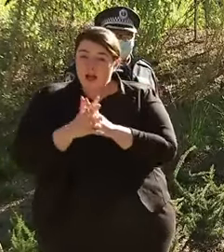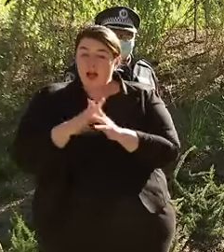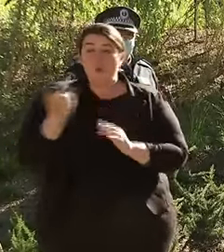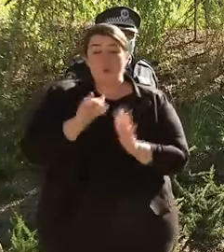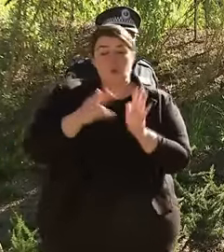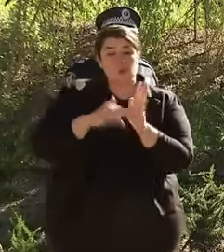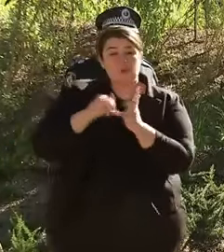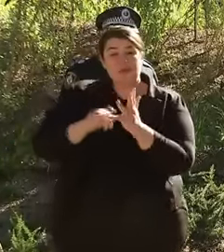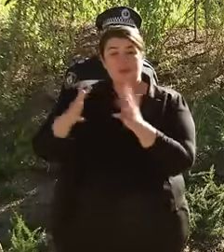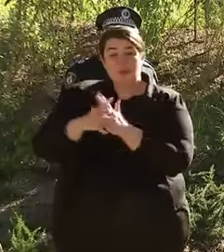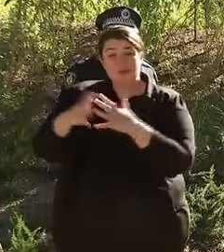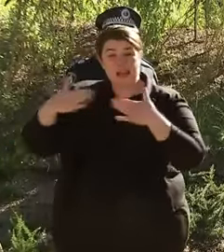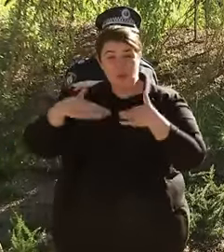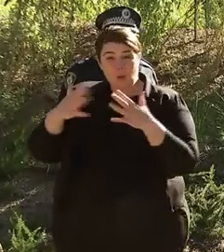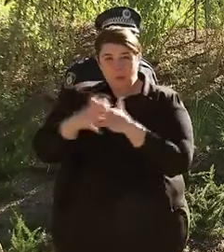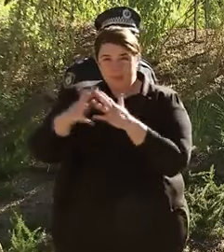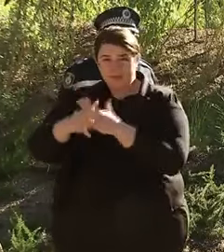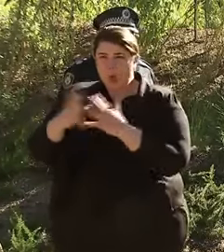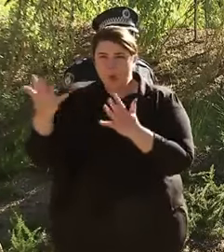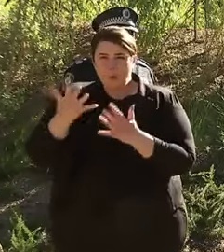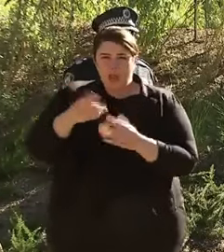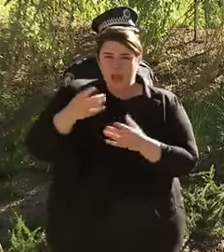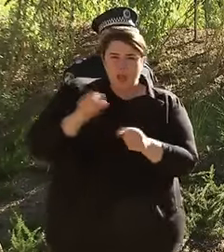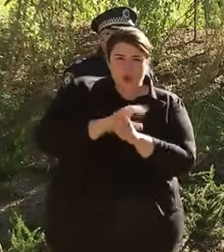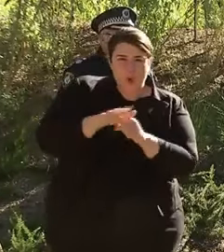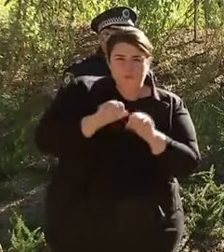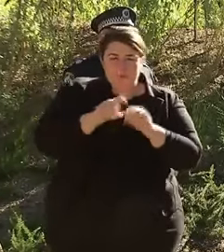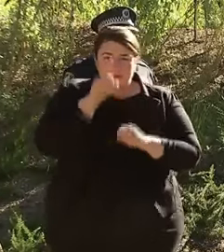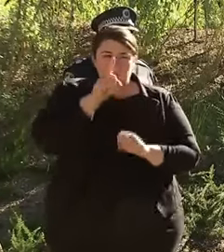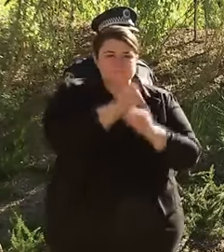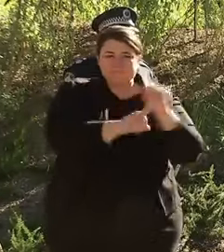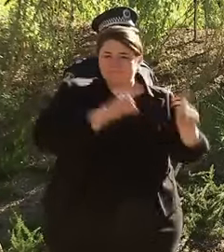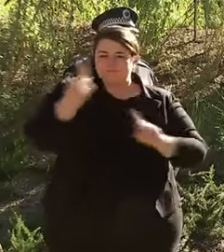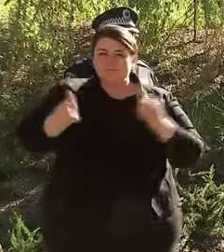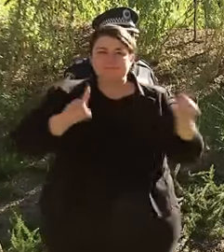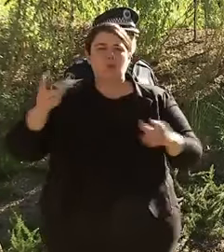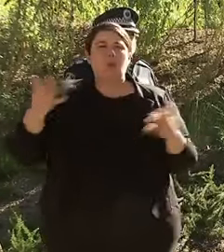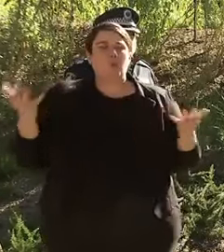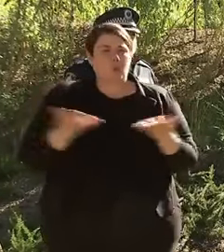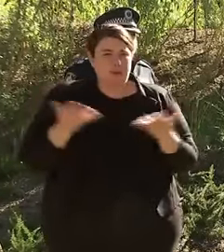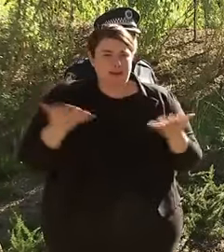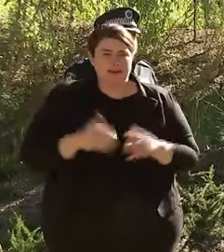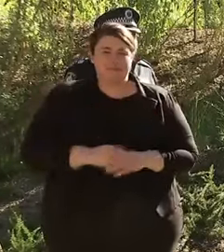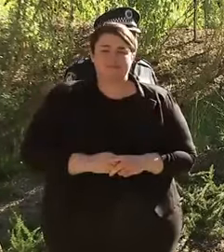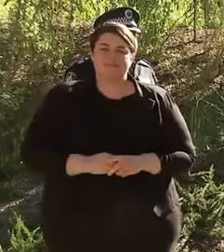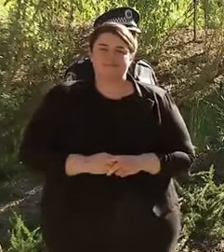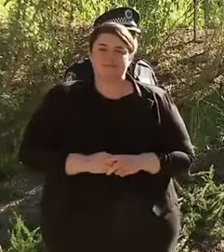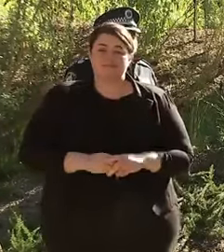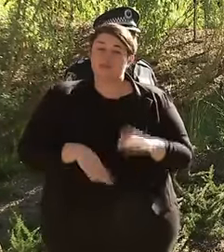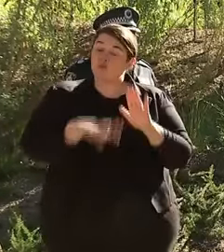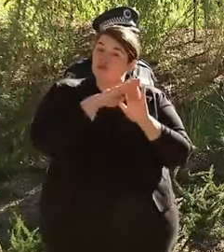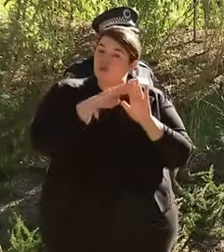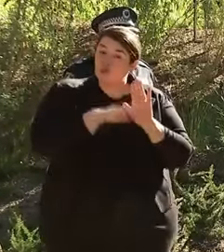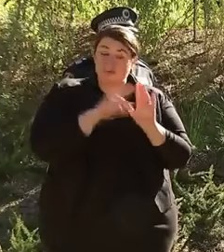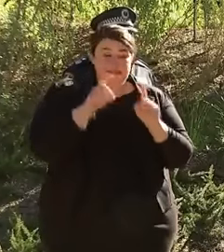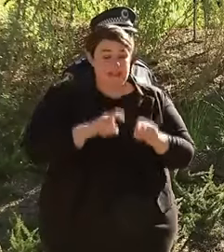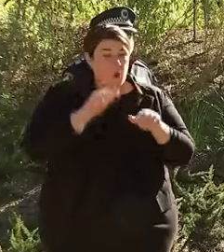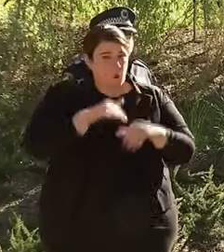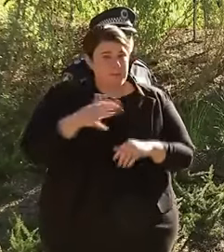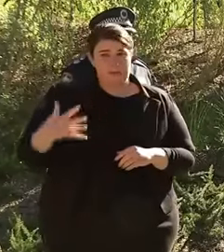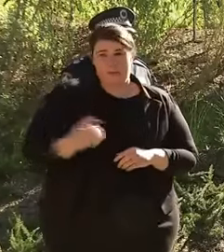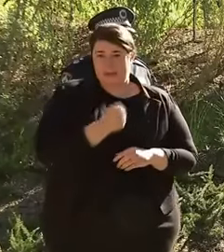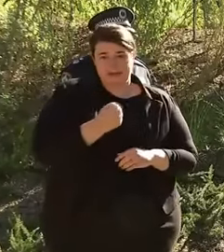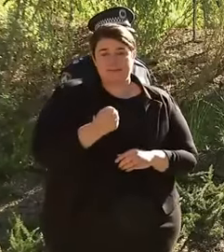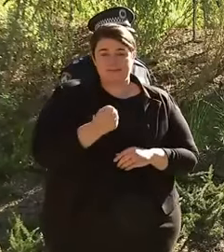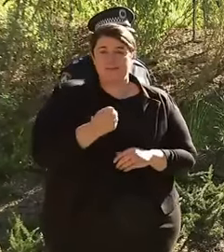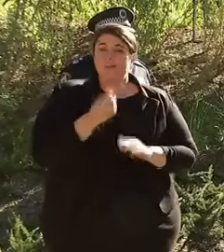those latest information on venues and to respond accordingly. Of course, the stay at home provisions still mean we encourage everybody